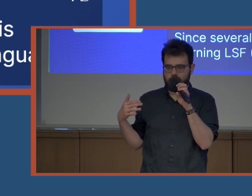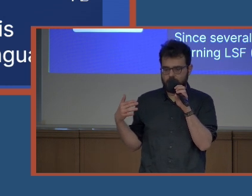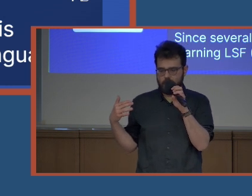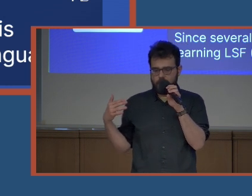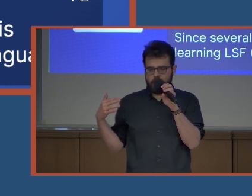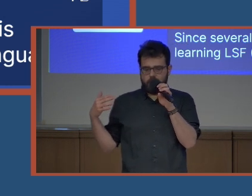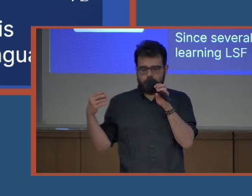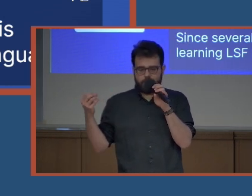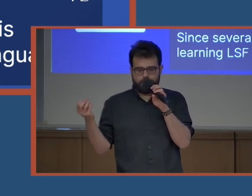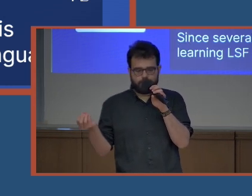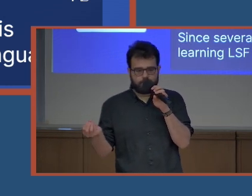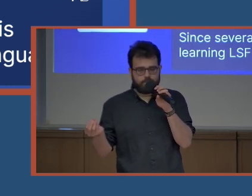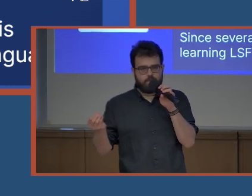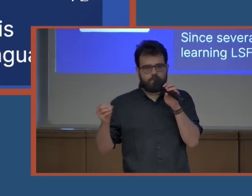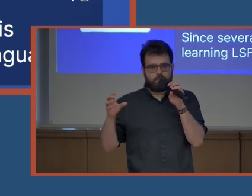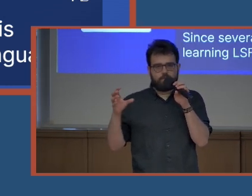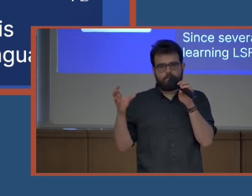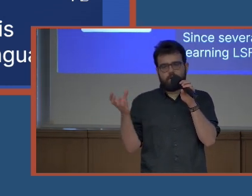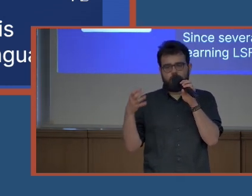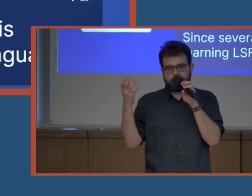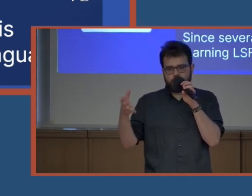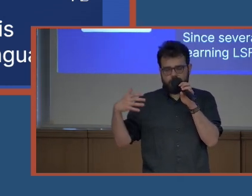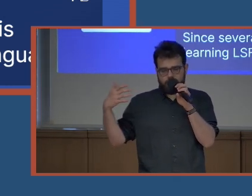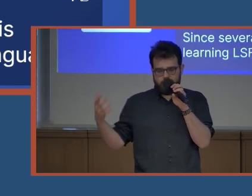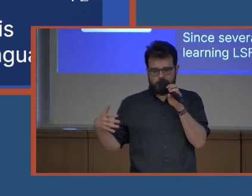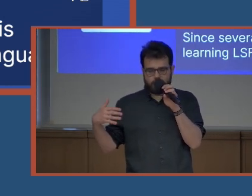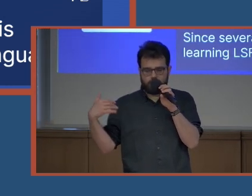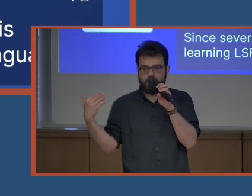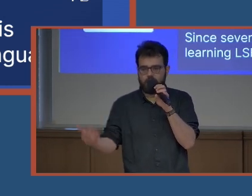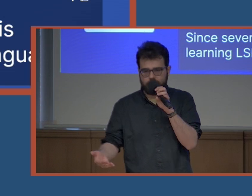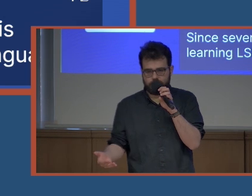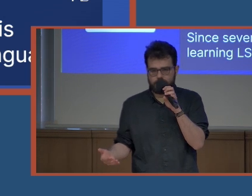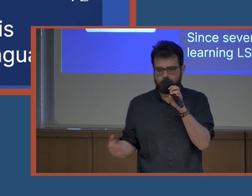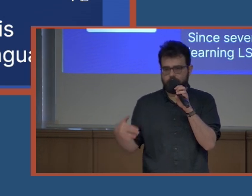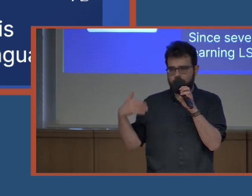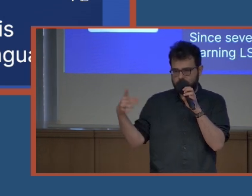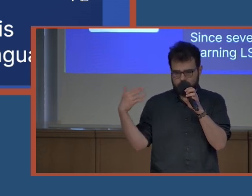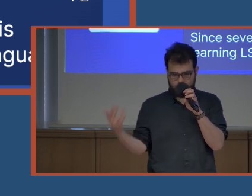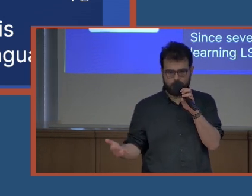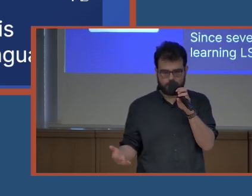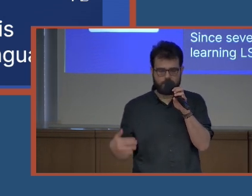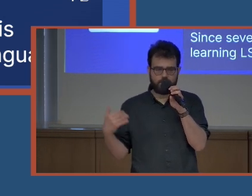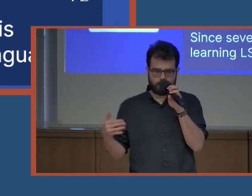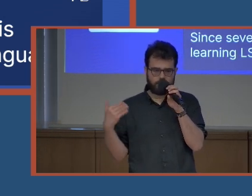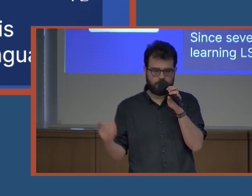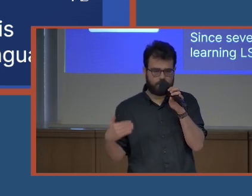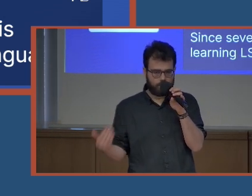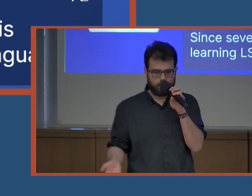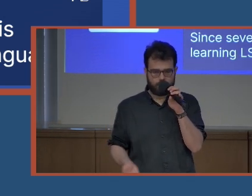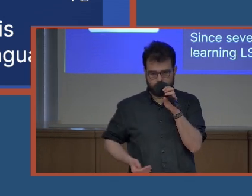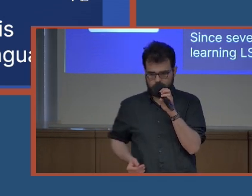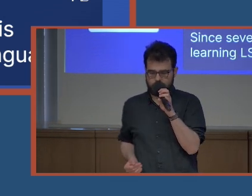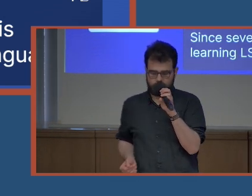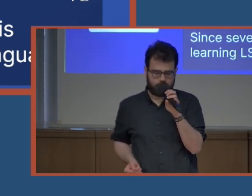are like, they are also an element of the heritage and of the deaf culture, and is very, very